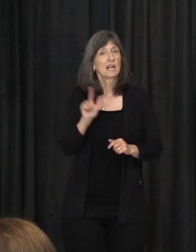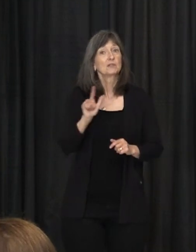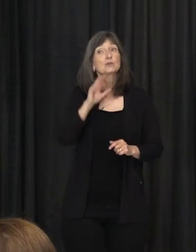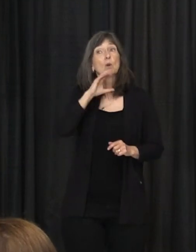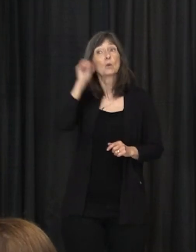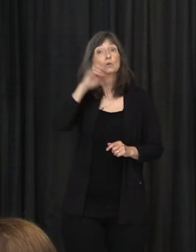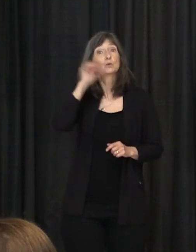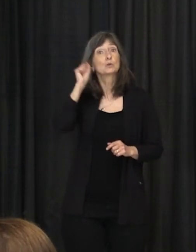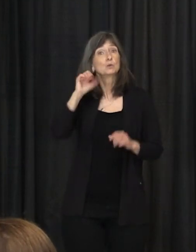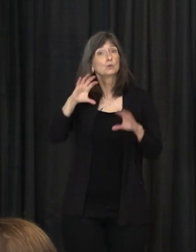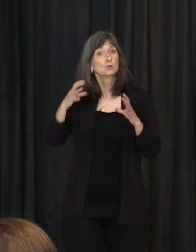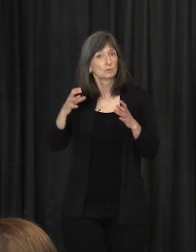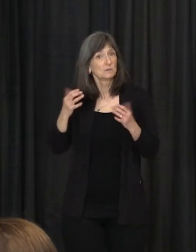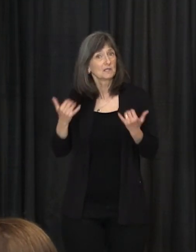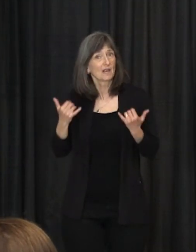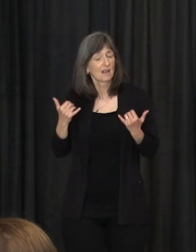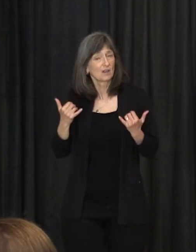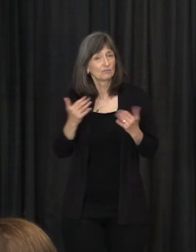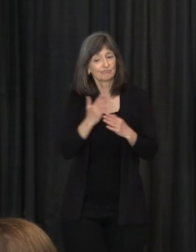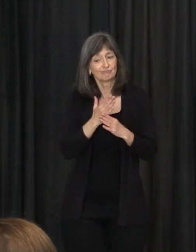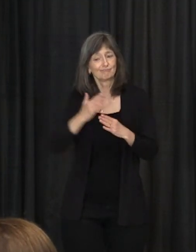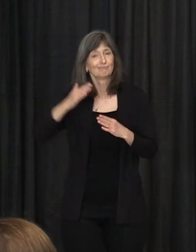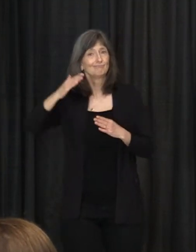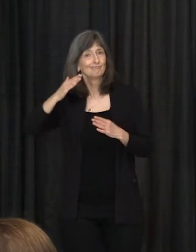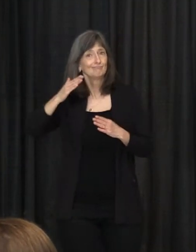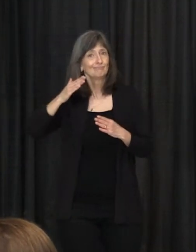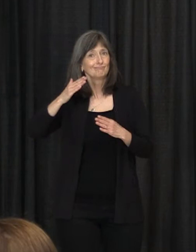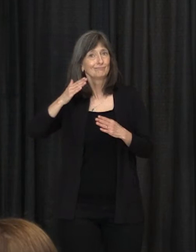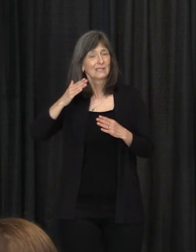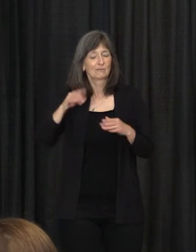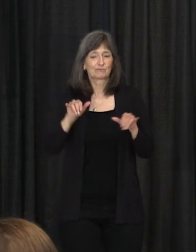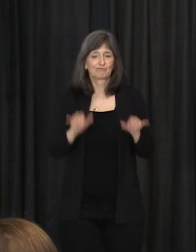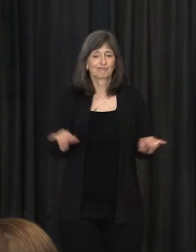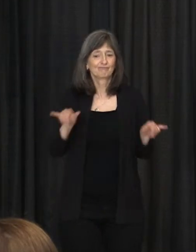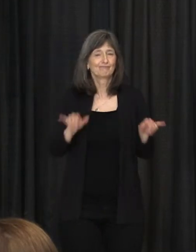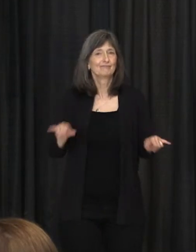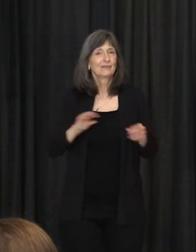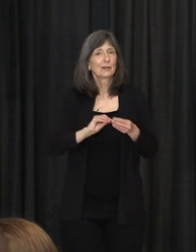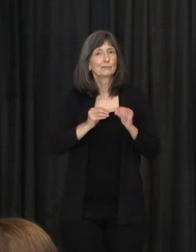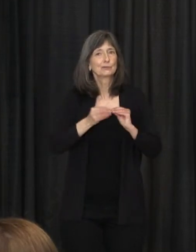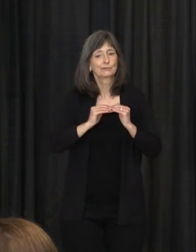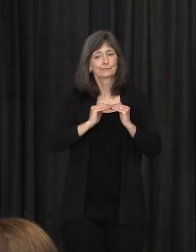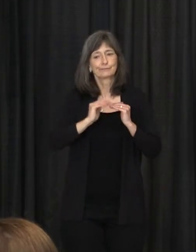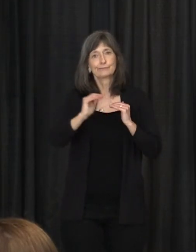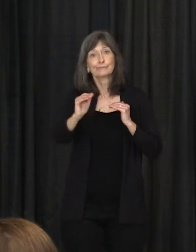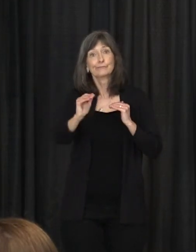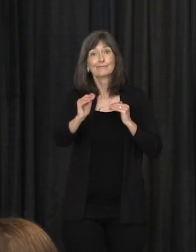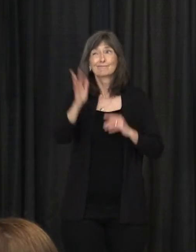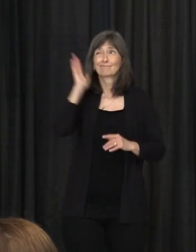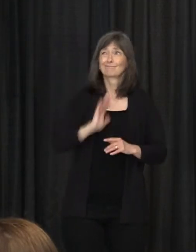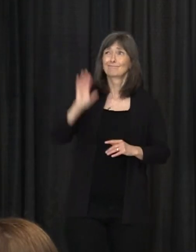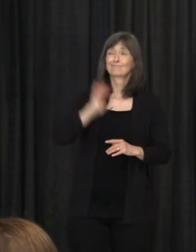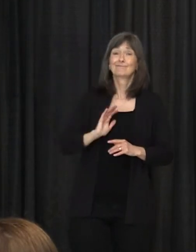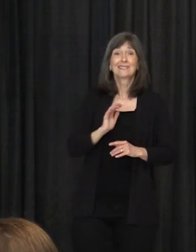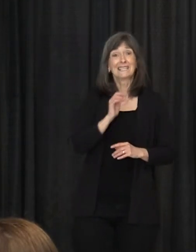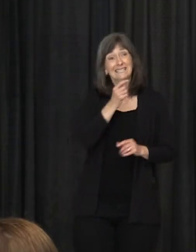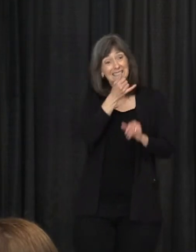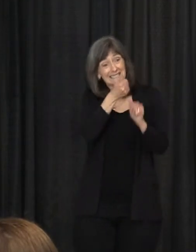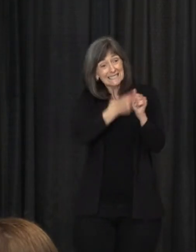older, and our population growth is stagnant. Decades ago, this province had 6 children for every